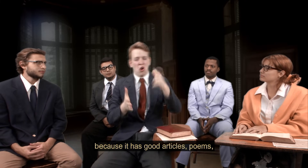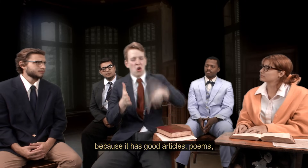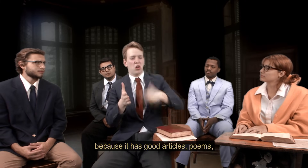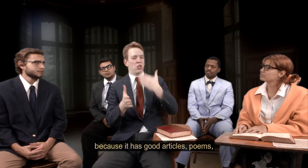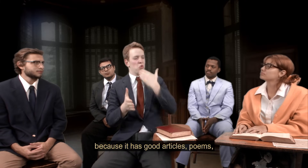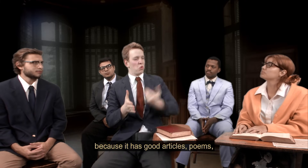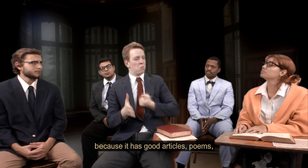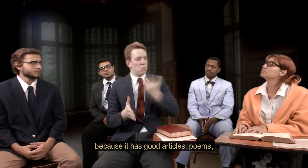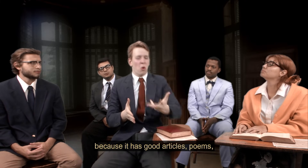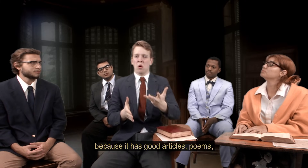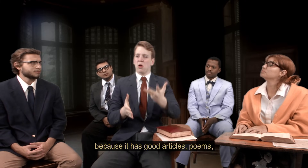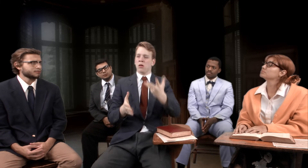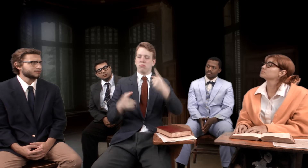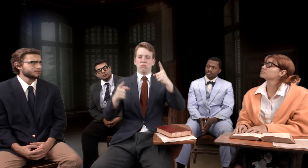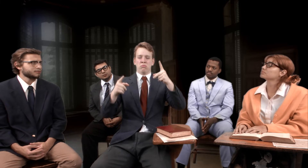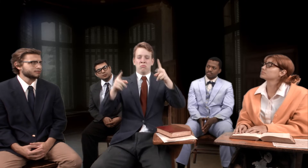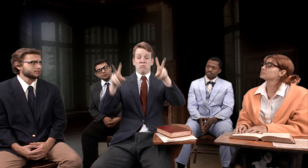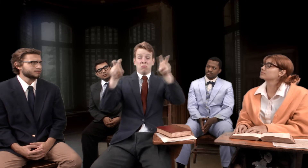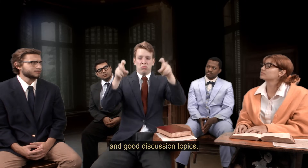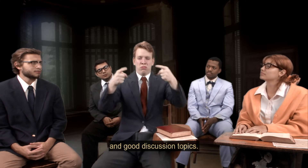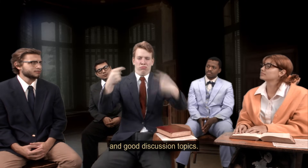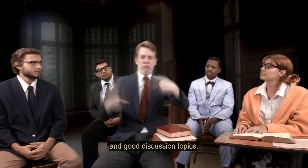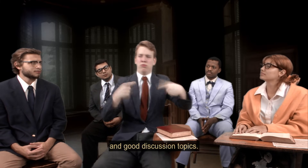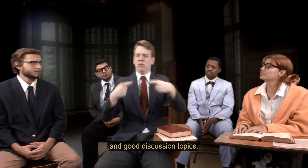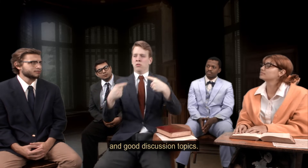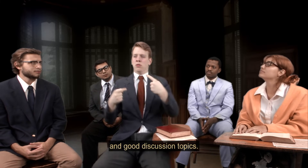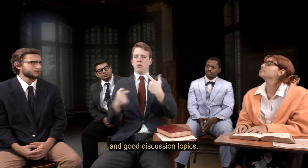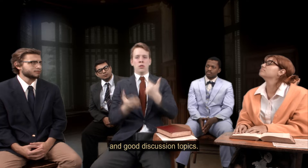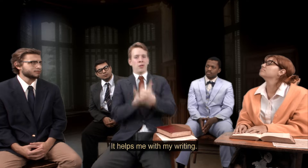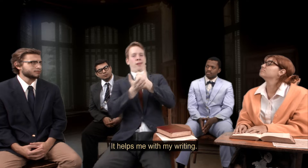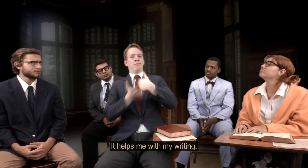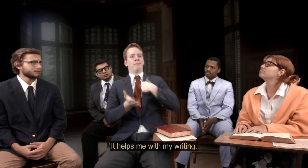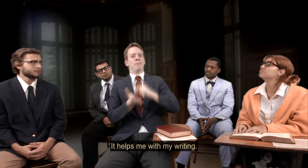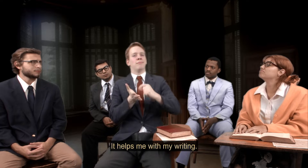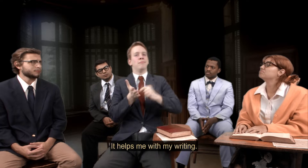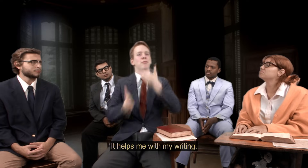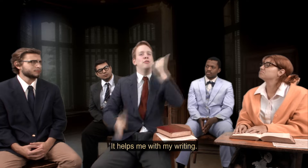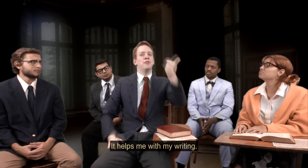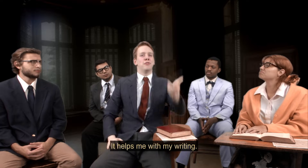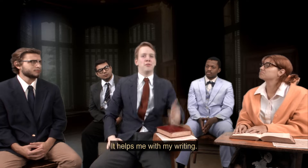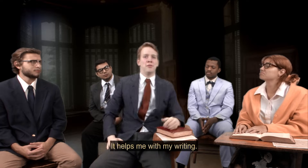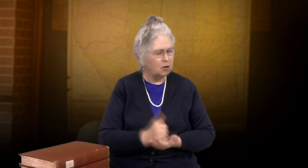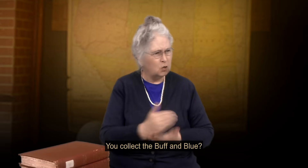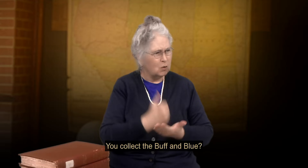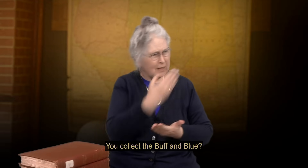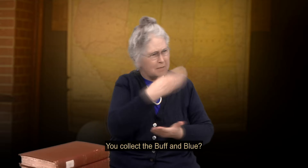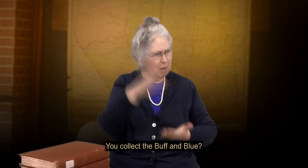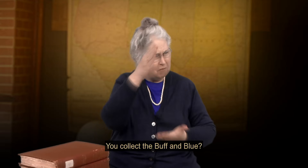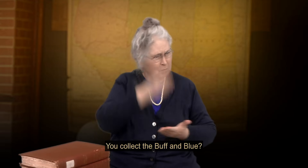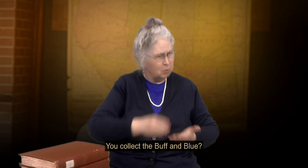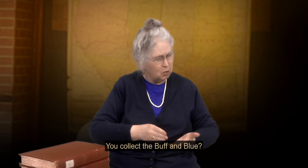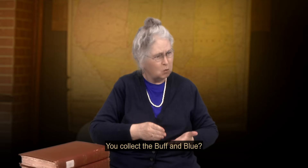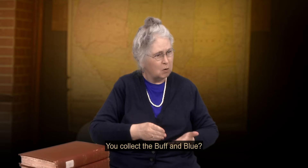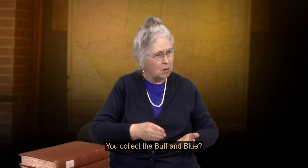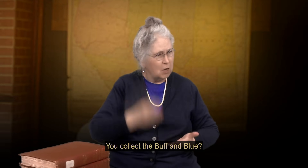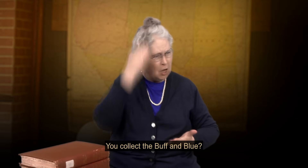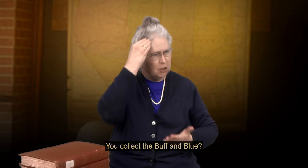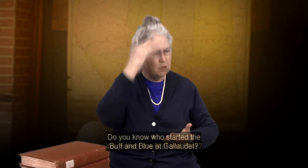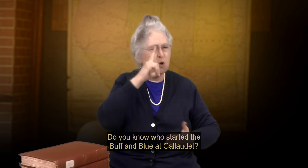articles, poems, and good discussion topics. It helps me with my writing. You collect the buff and blue? Do you